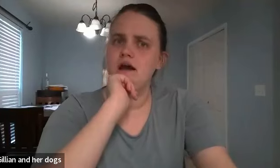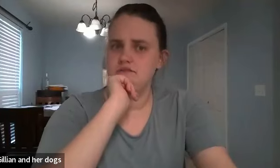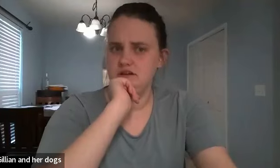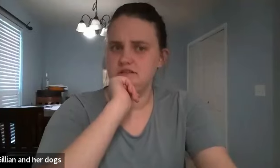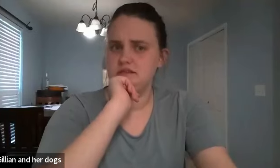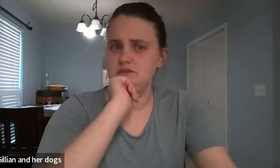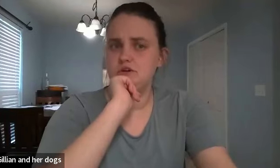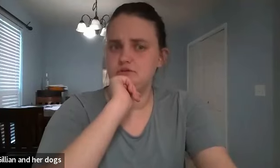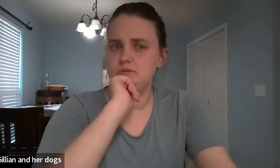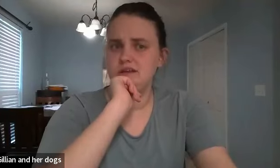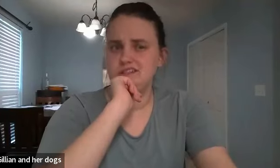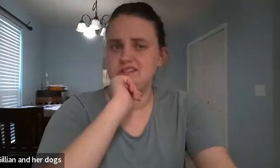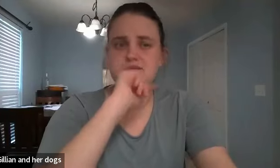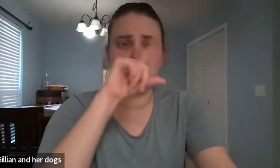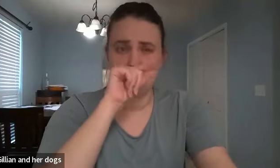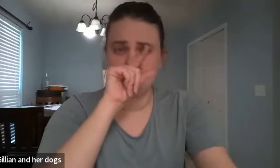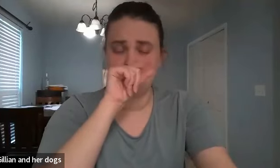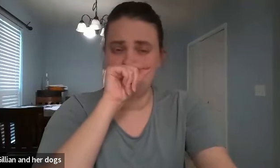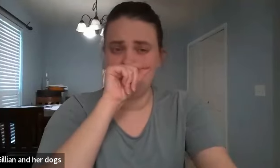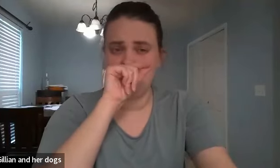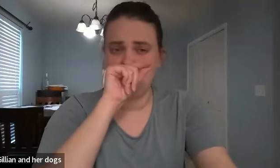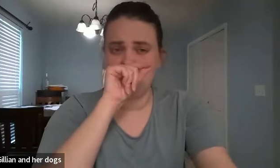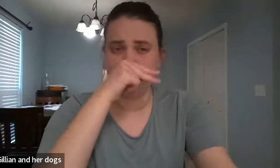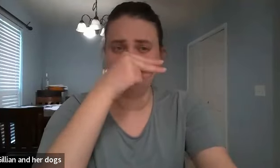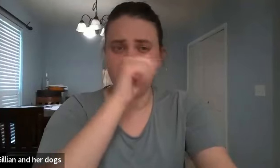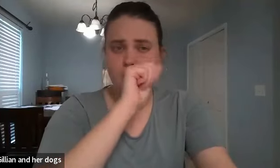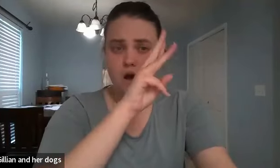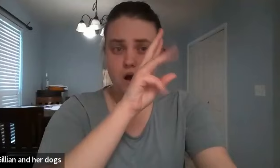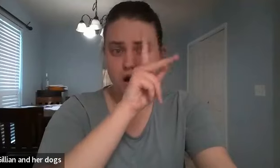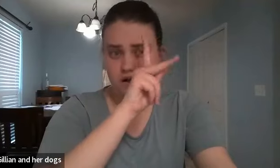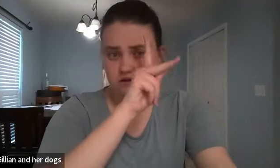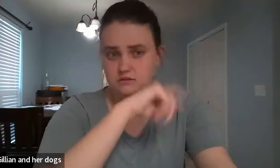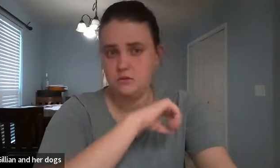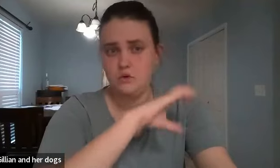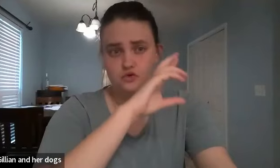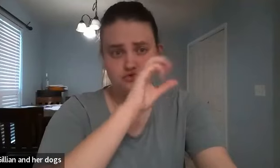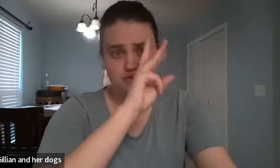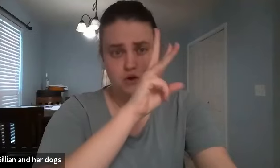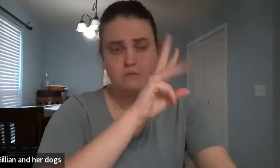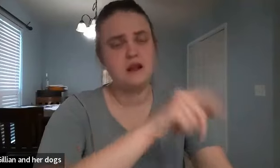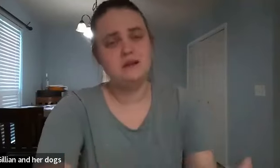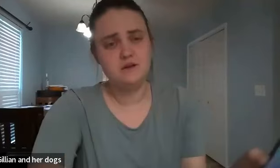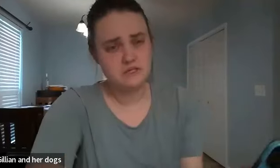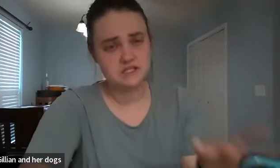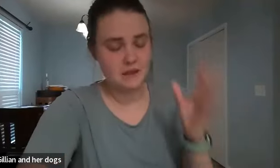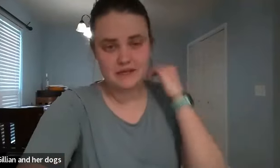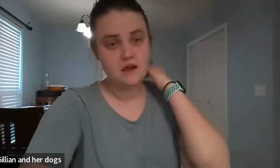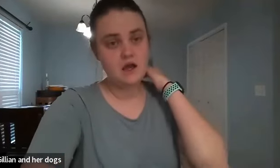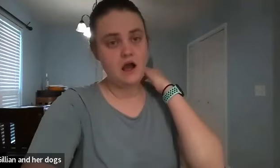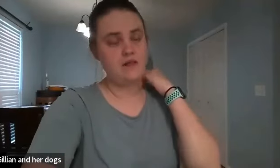I've not seen one. Normally I just see bird and then hawk or crow, but I can always, I mean, like I